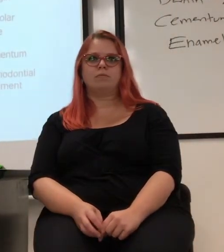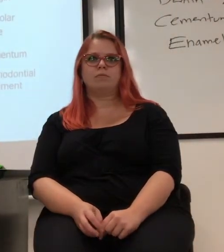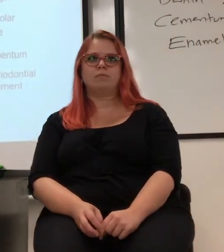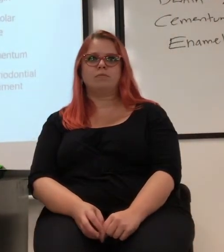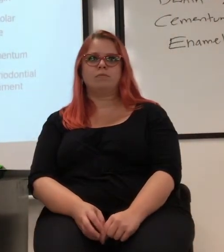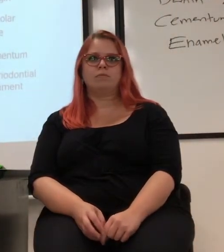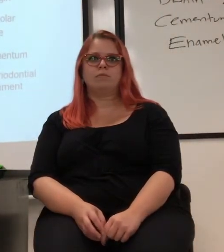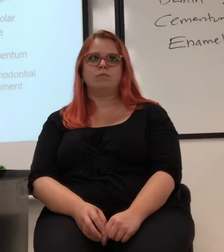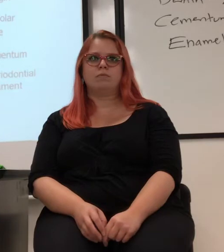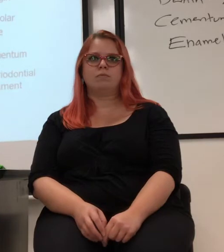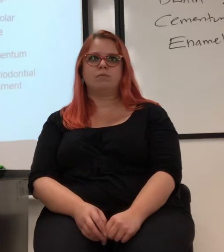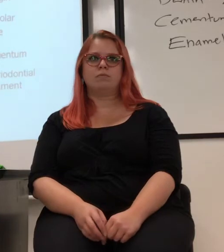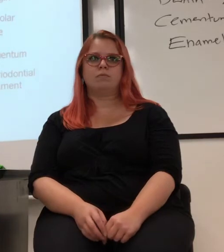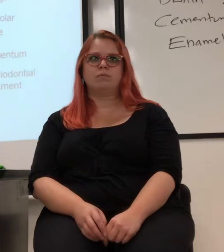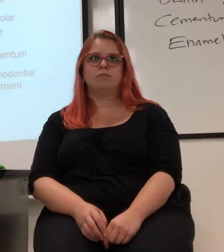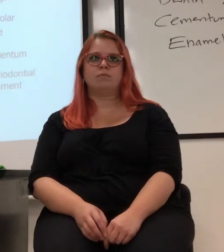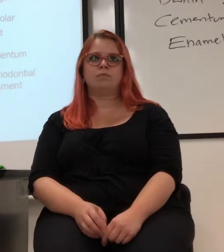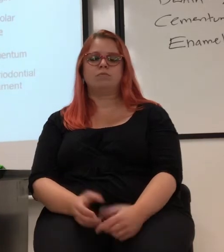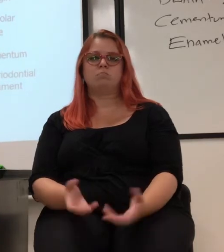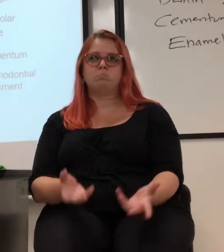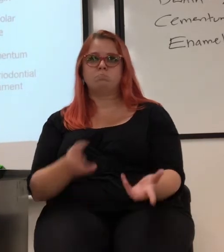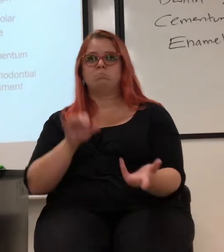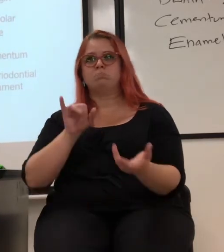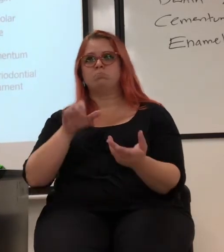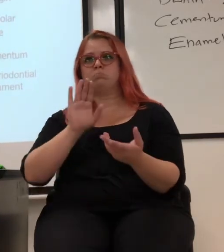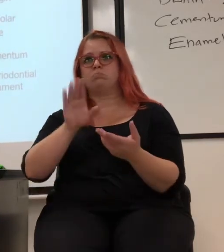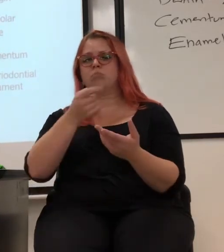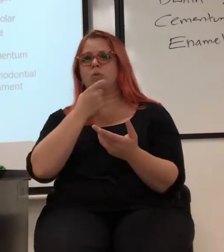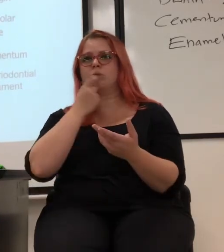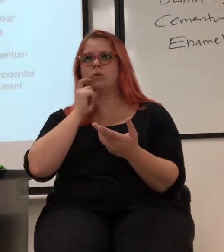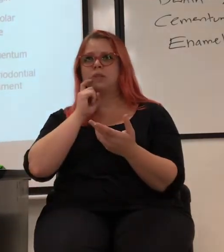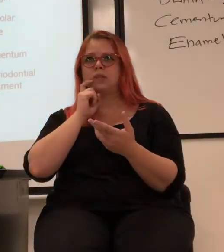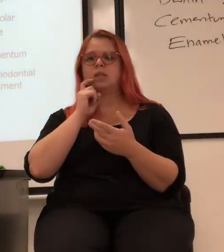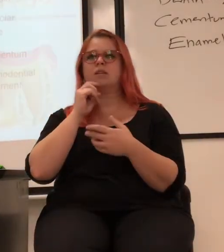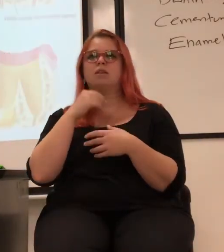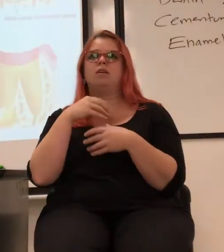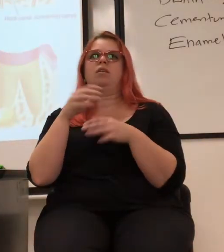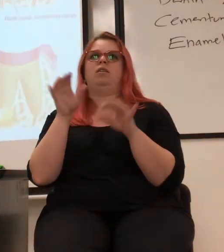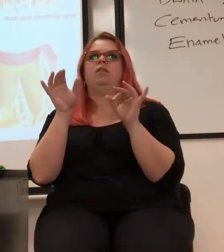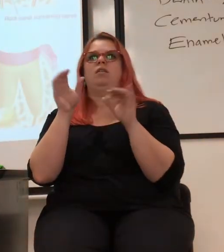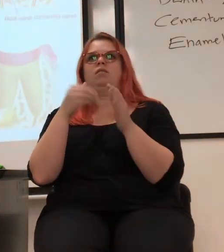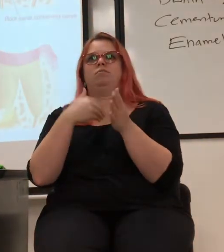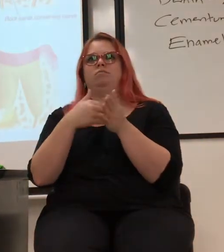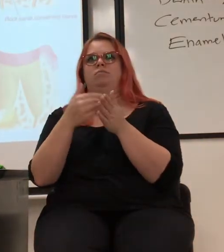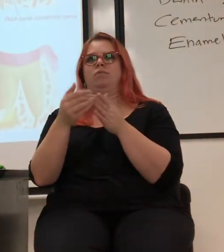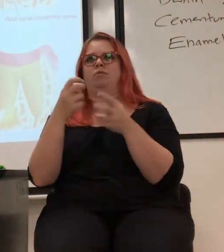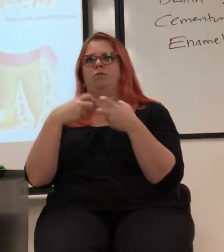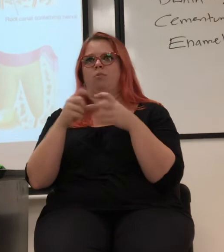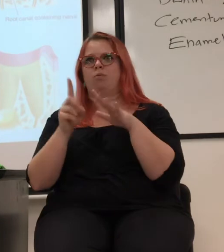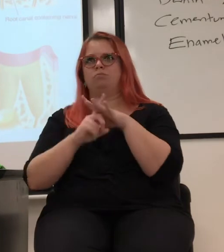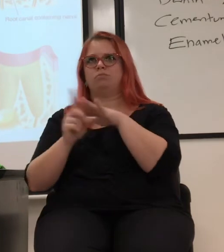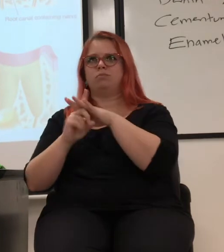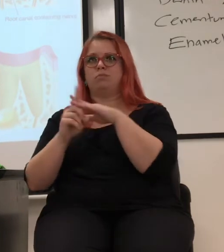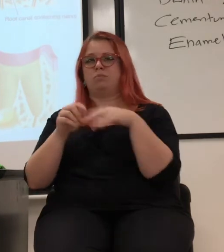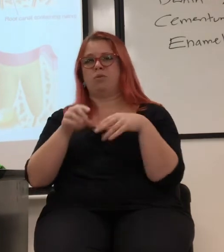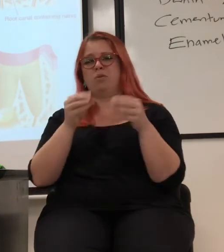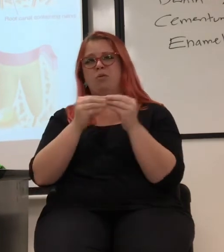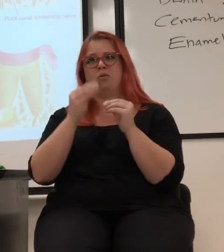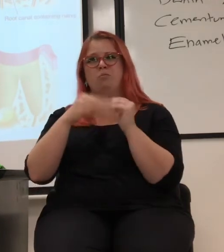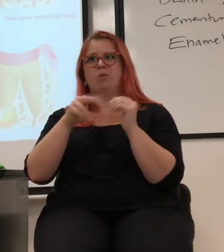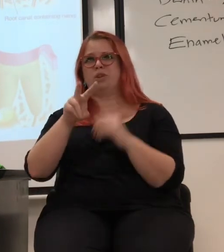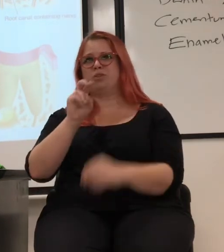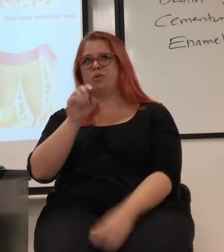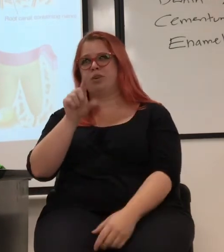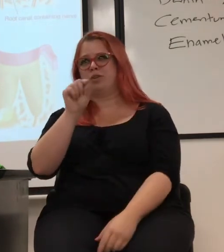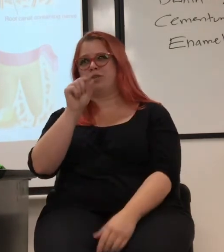All right, so that's your teeth. Of course, a very common problem. There's over 220 million cases of